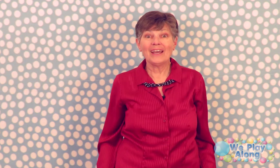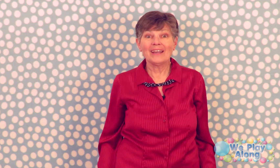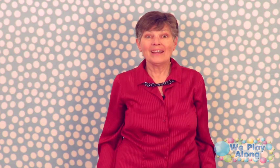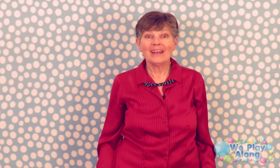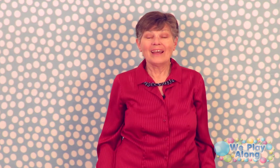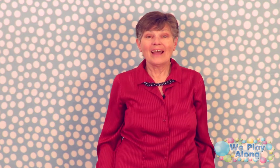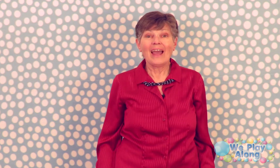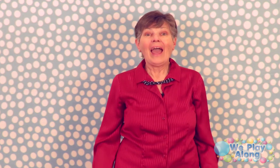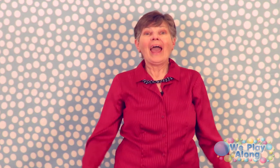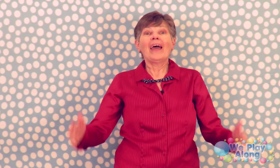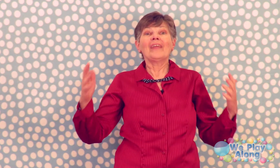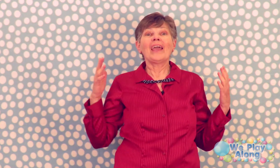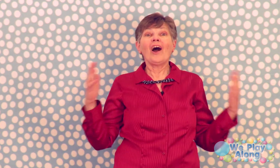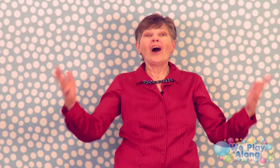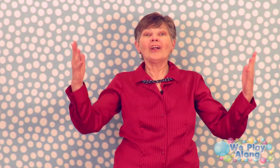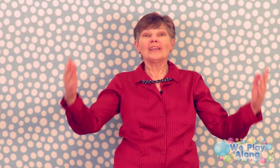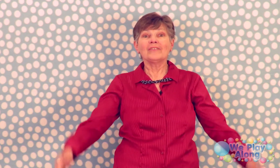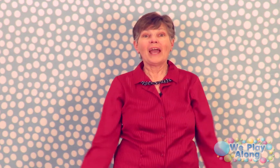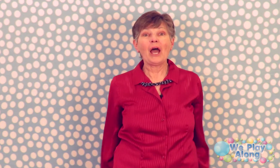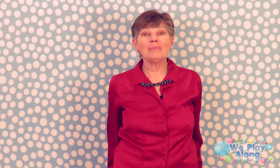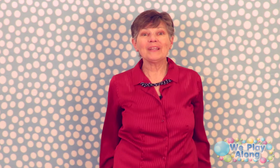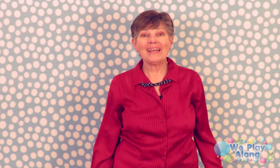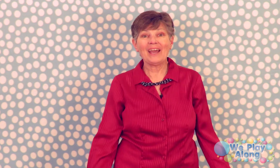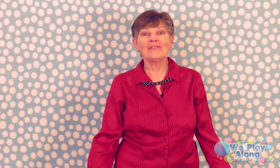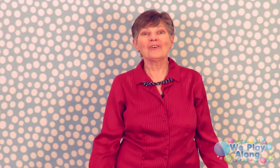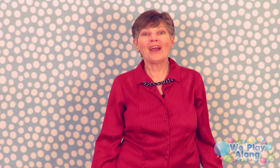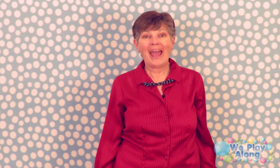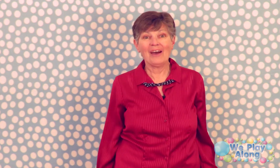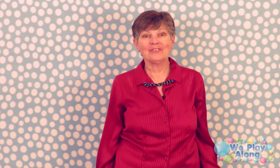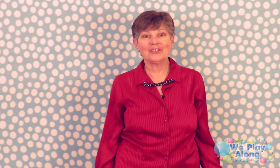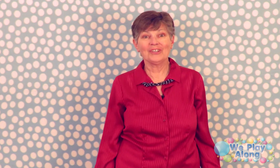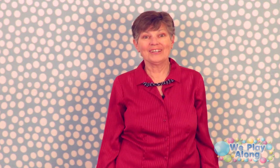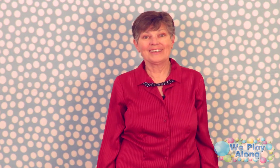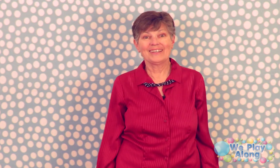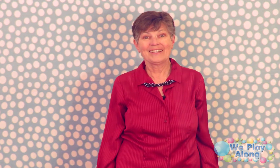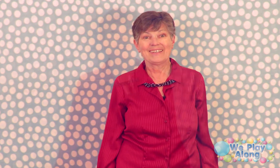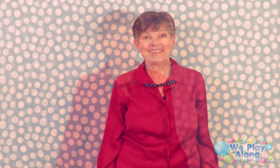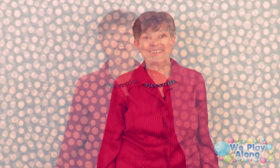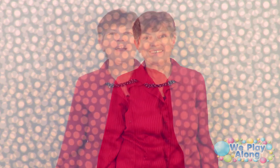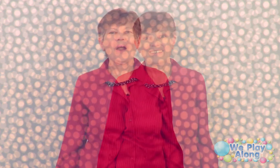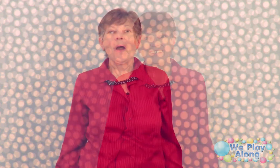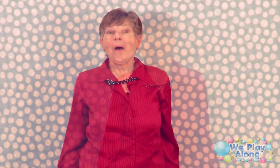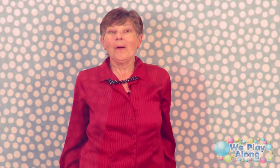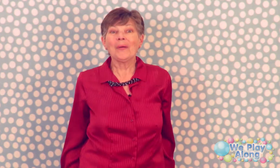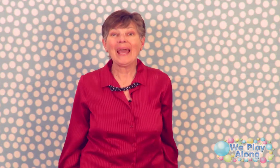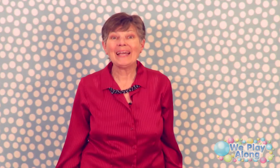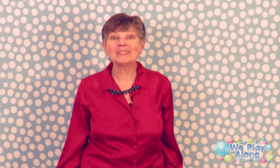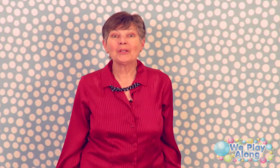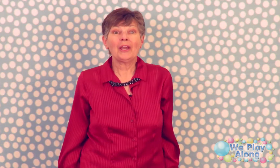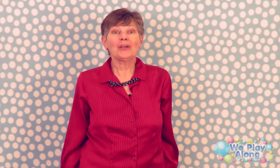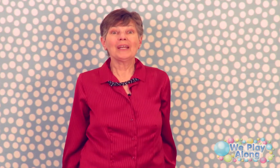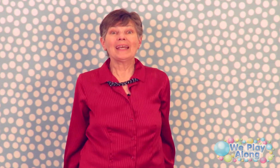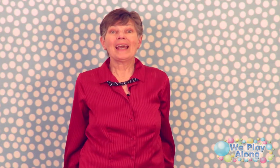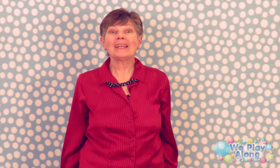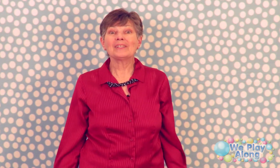started." And they all lived happily ever after. Okay, so now you're going to get the